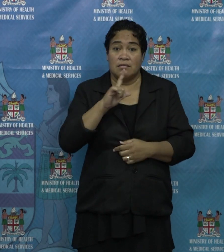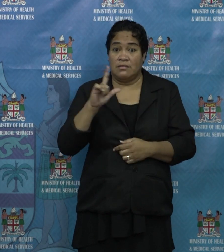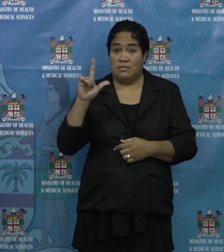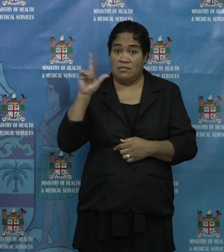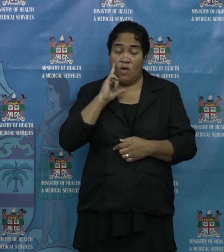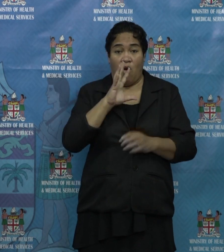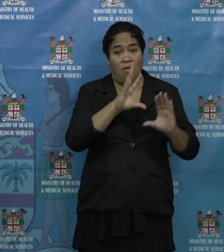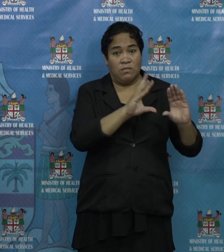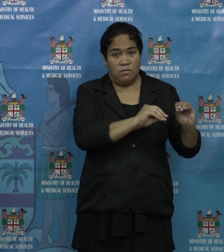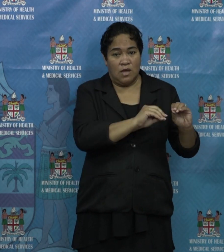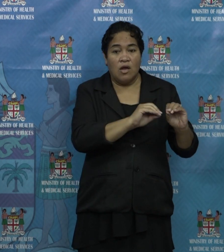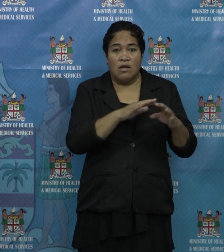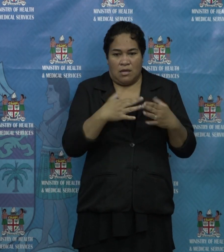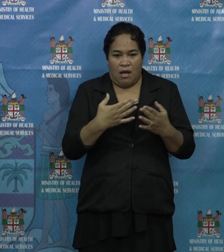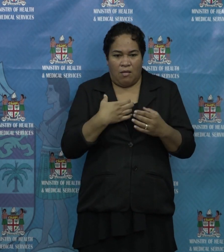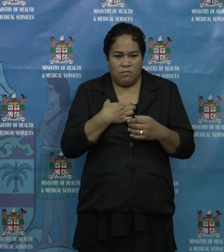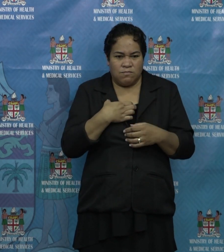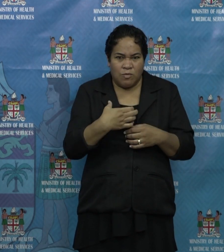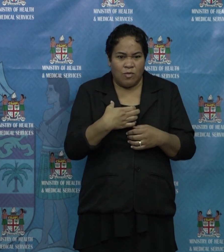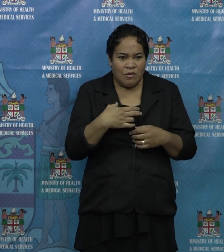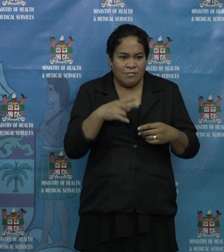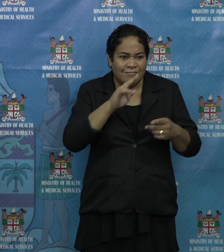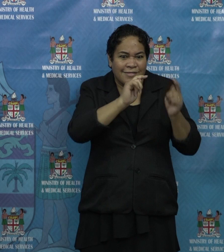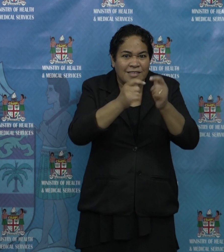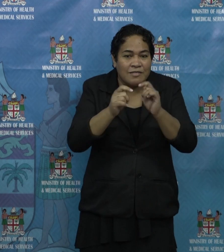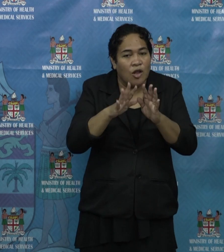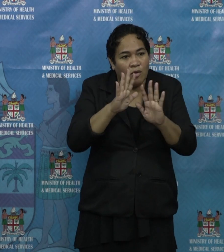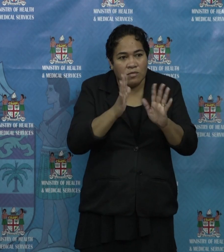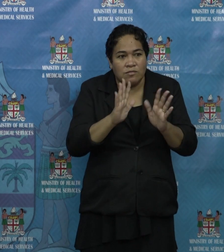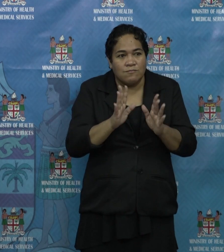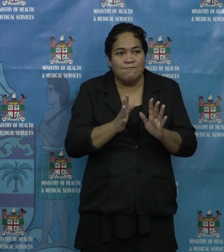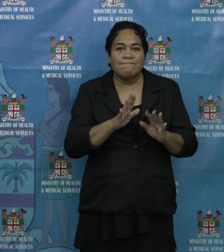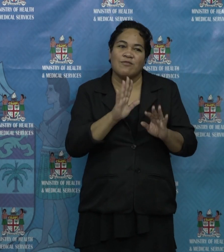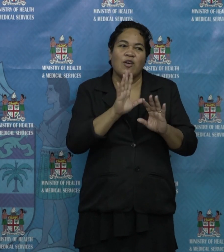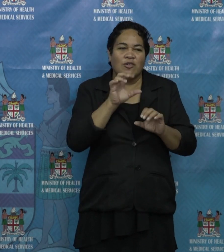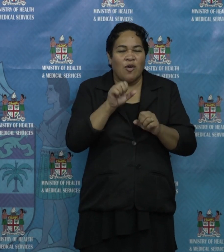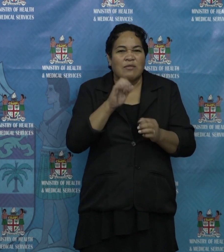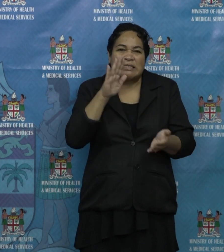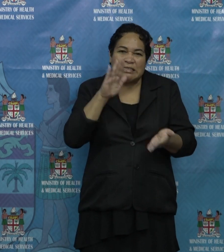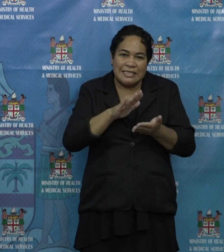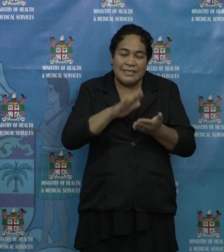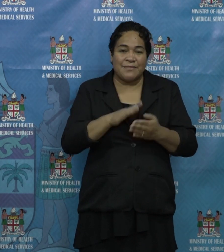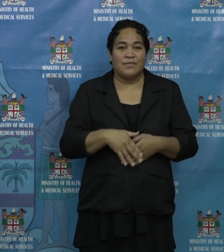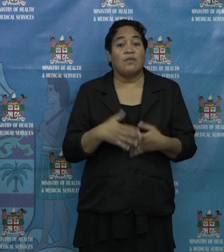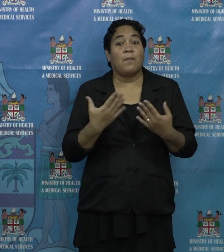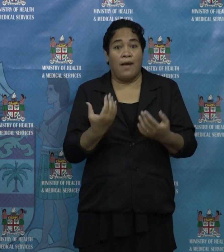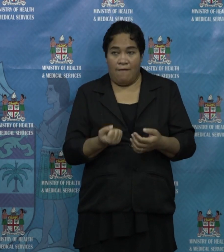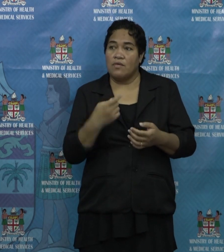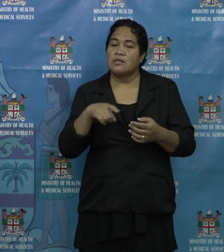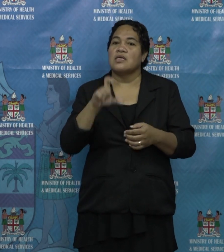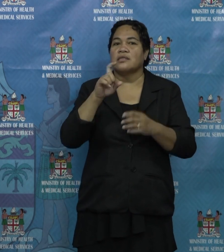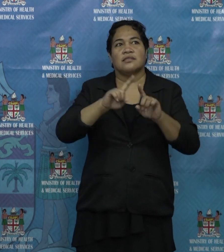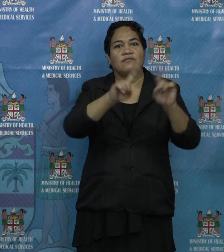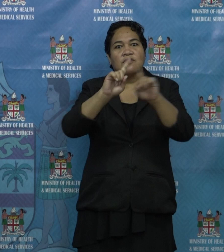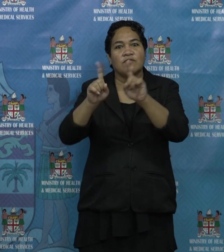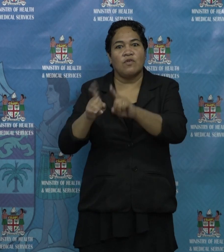volume of our testing has decreased. Though testing had continued in Tamabua, Tumi Hospital, CWM Hospital, Lambasa